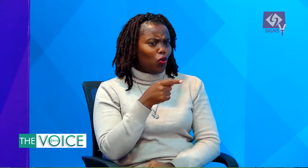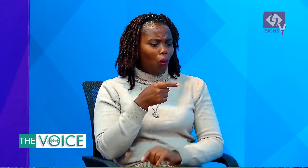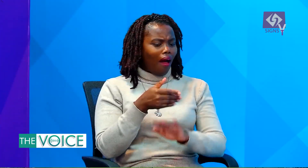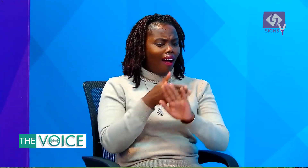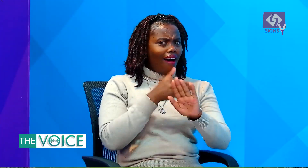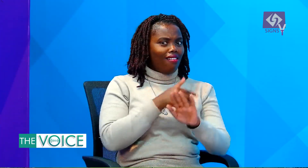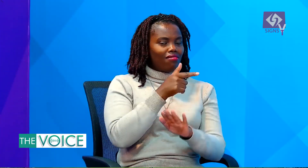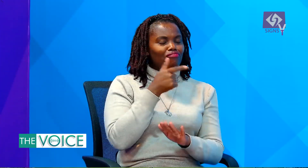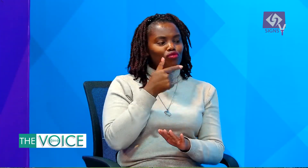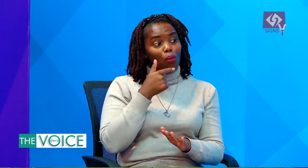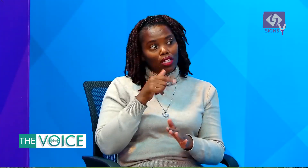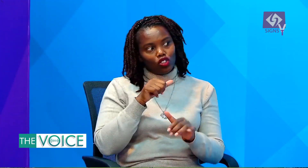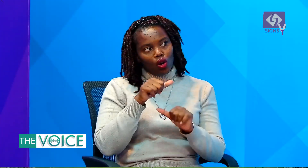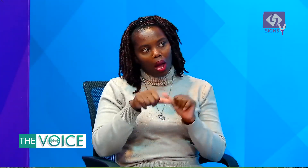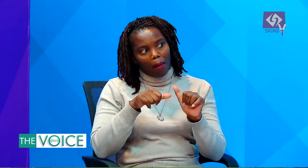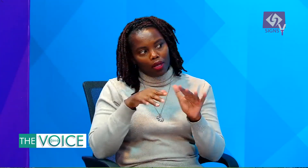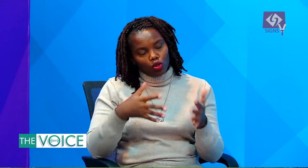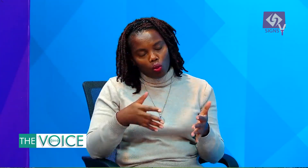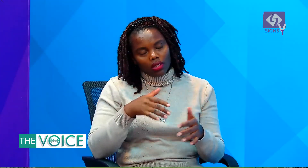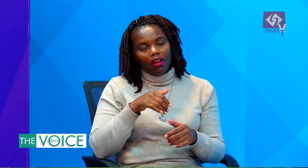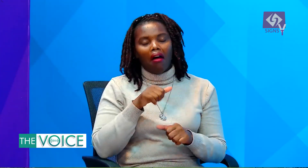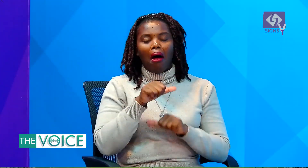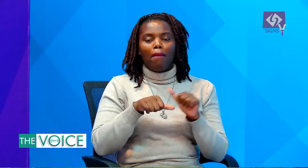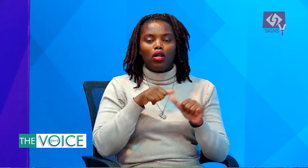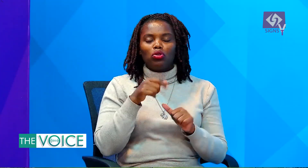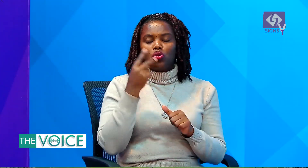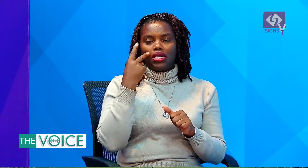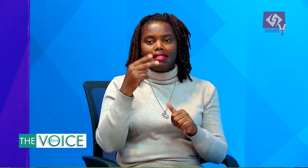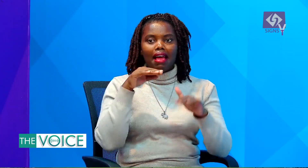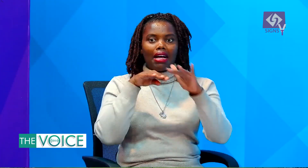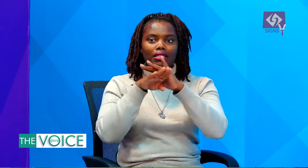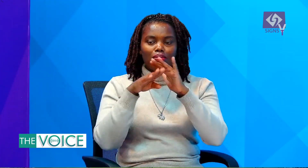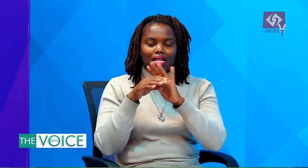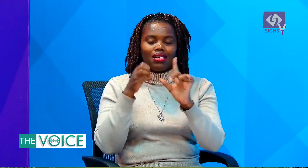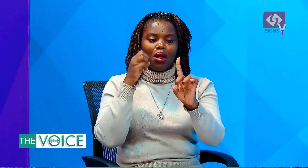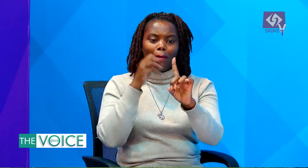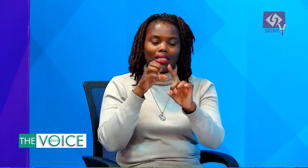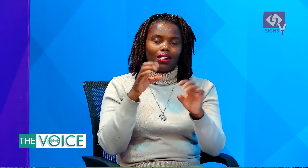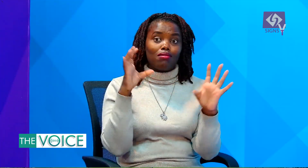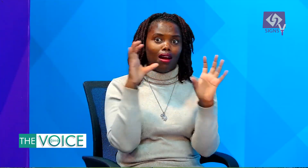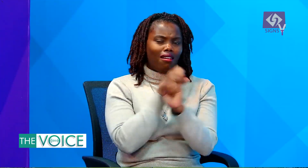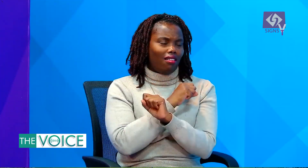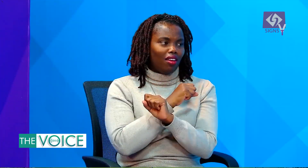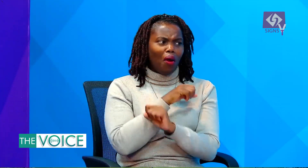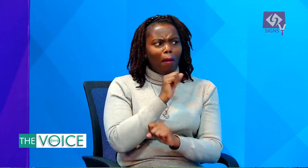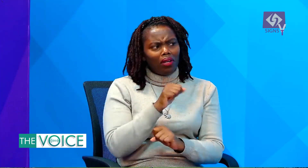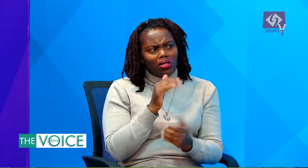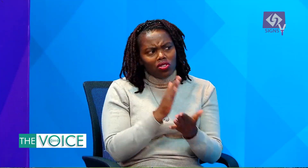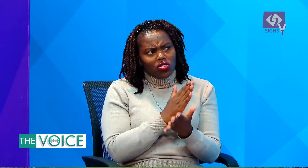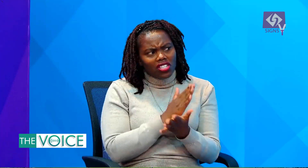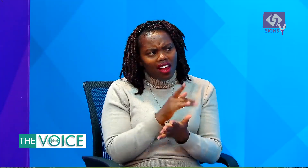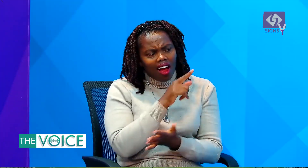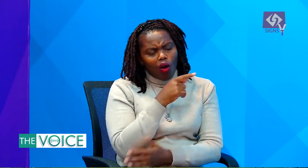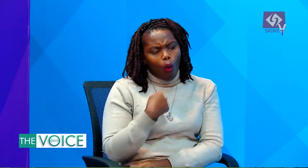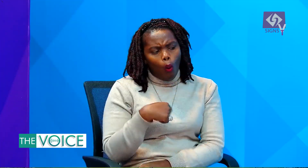up. And before we went for our break, she talked about accessibility and